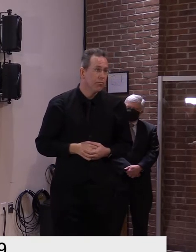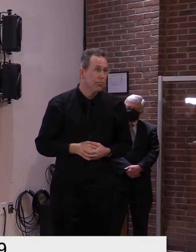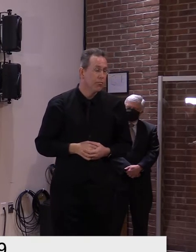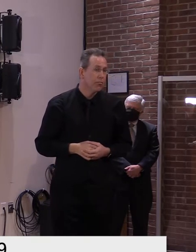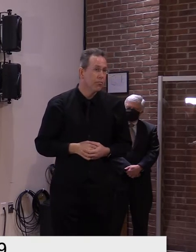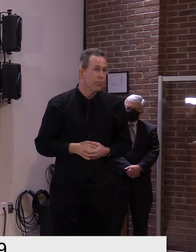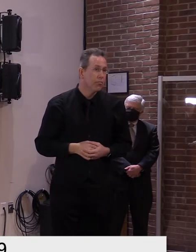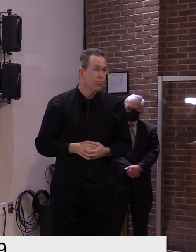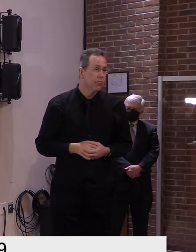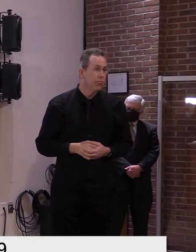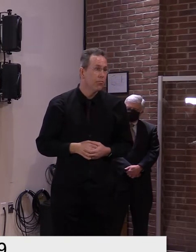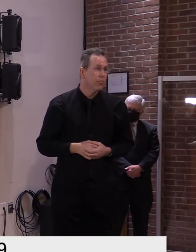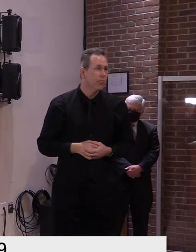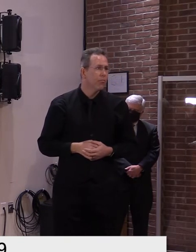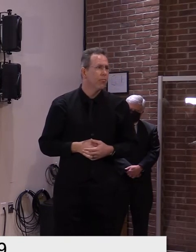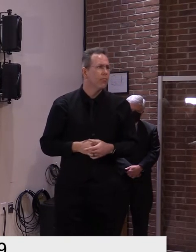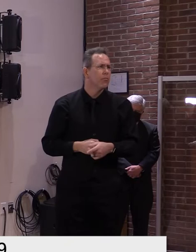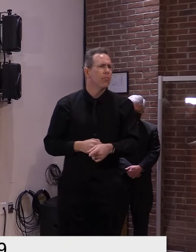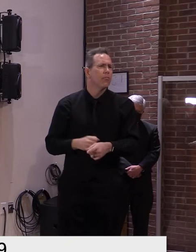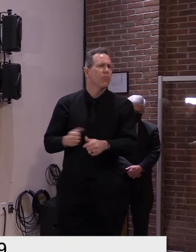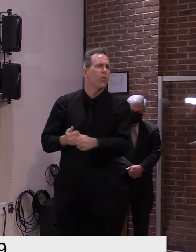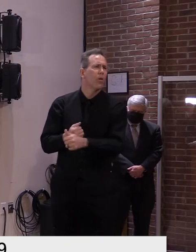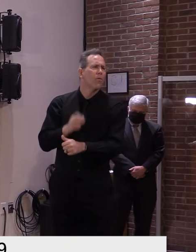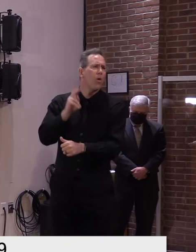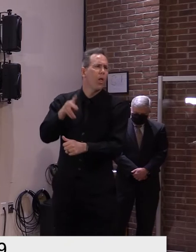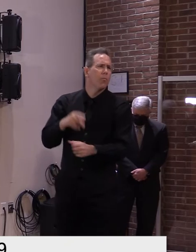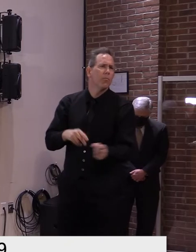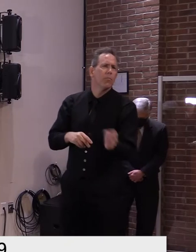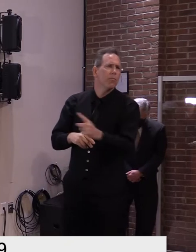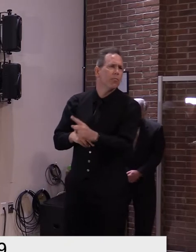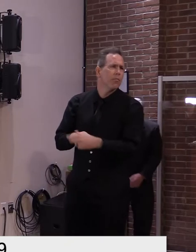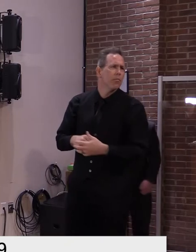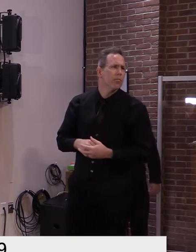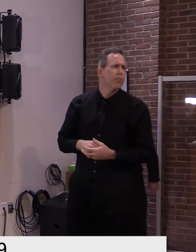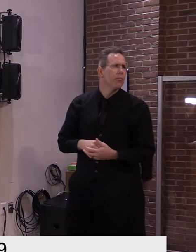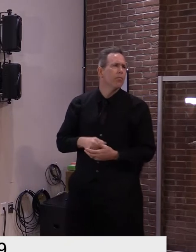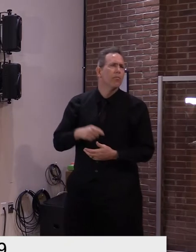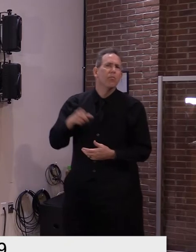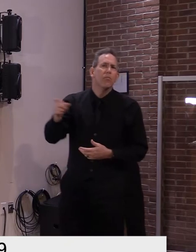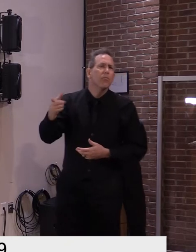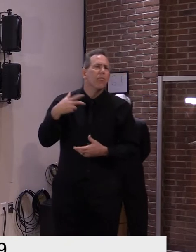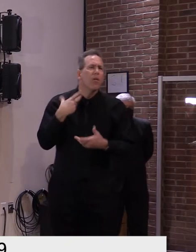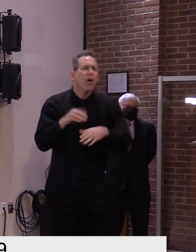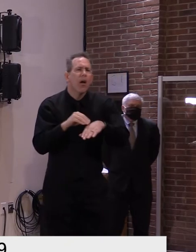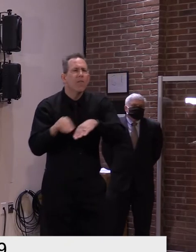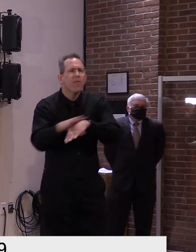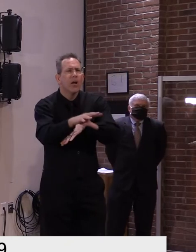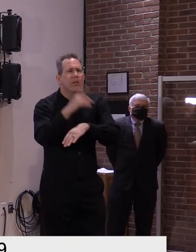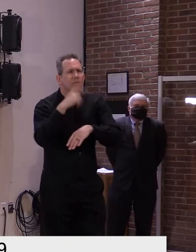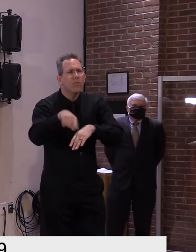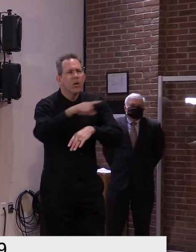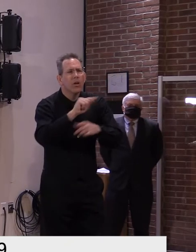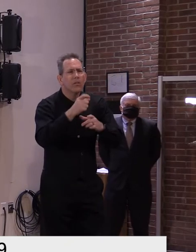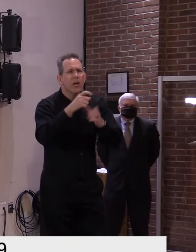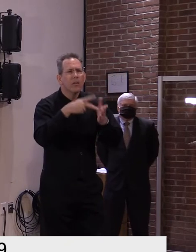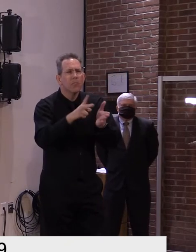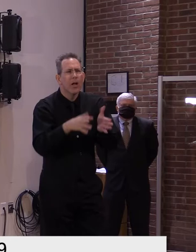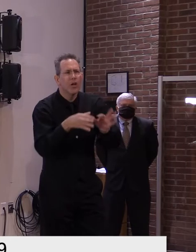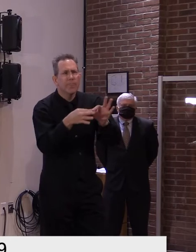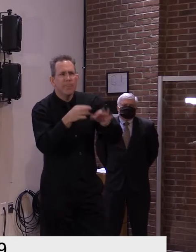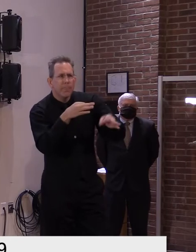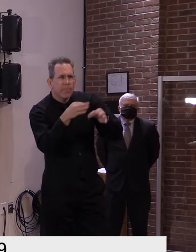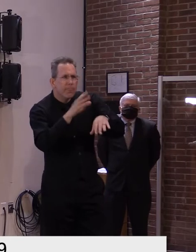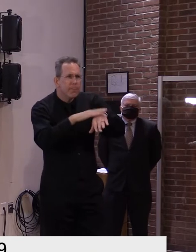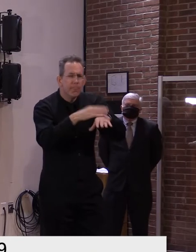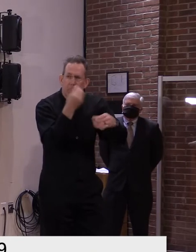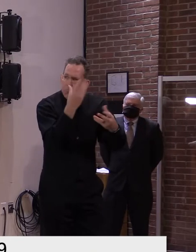Any advice to the taxpayers on, obviously the federal is going to happen fairly quickly, but what should taxpayers do at